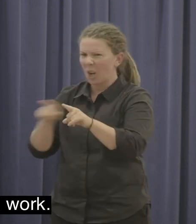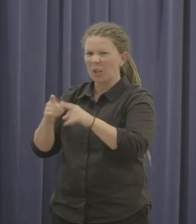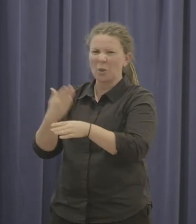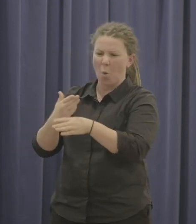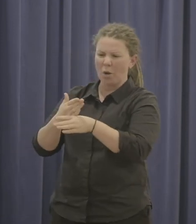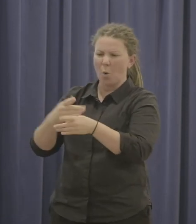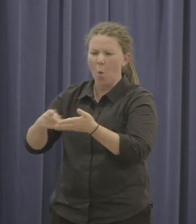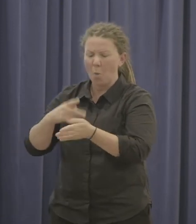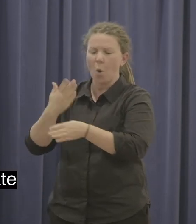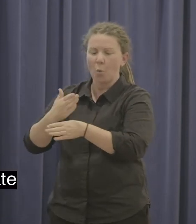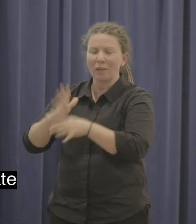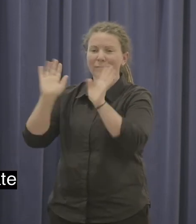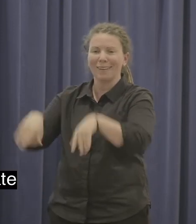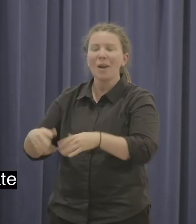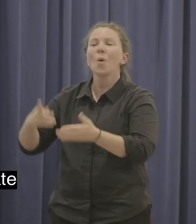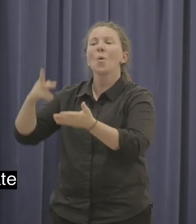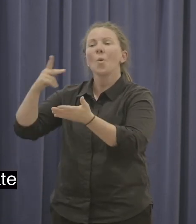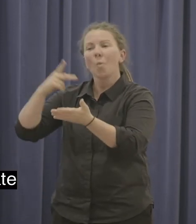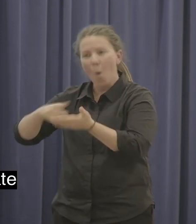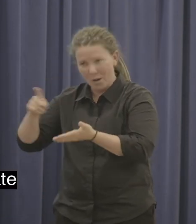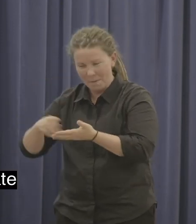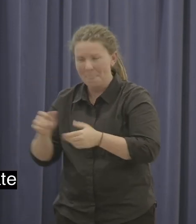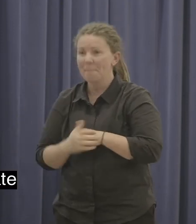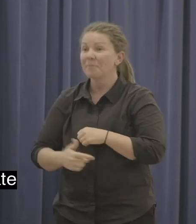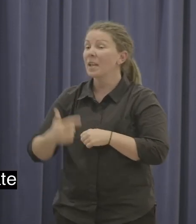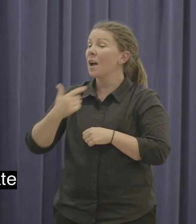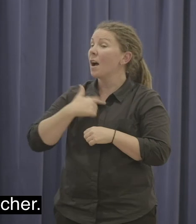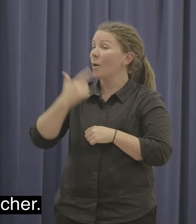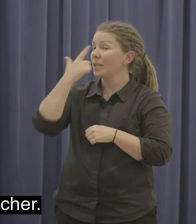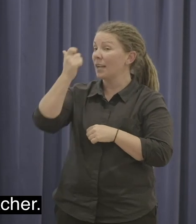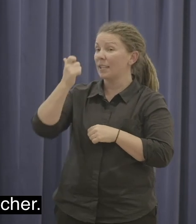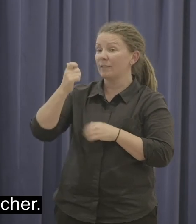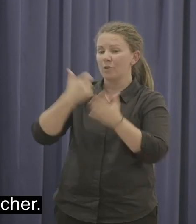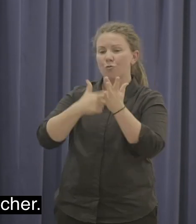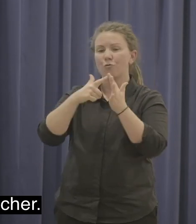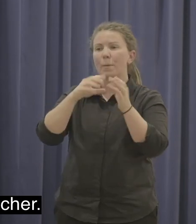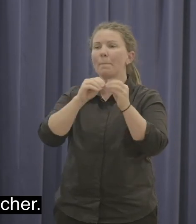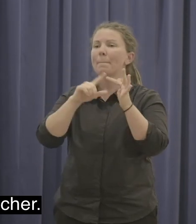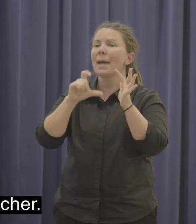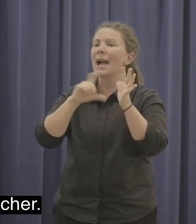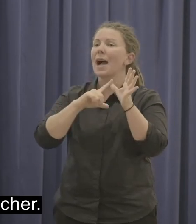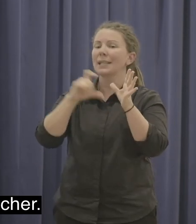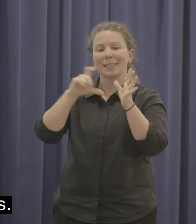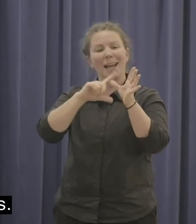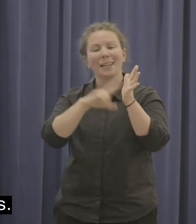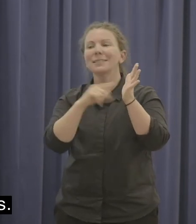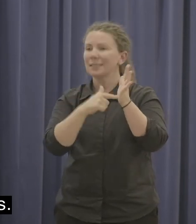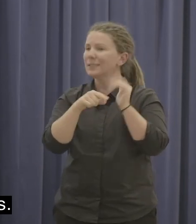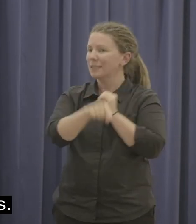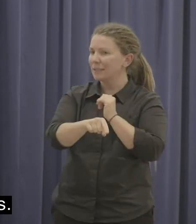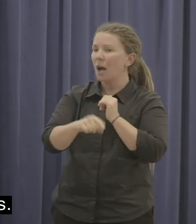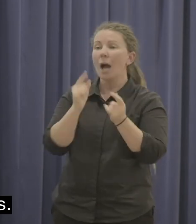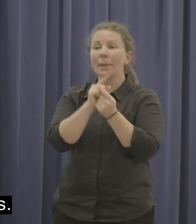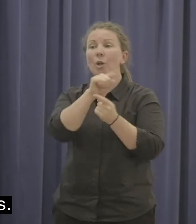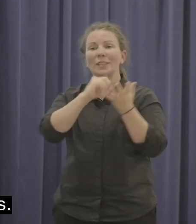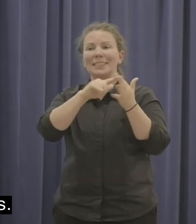working. My family has been fortunate to have Rebecca Cant as our Auslan in the Home teacher. I first met Rebecca